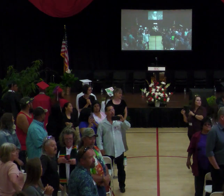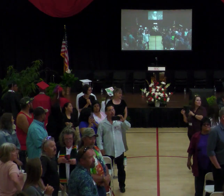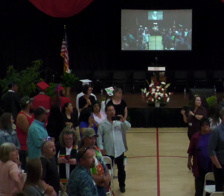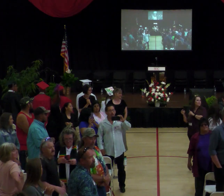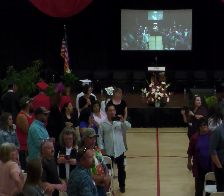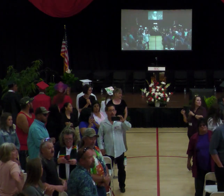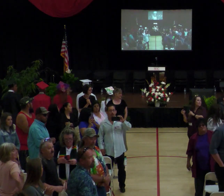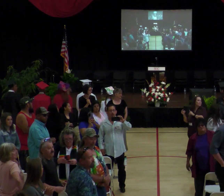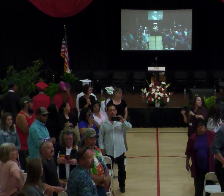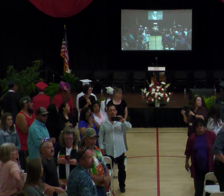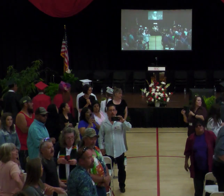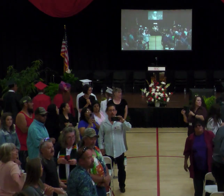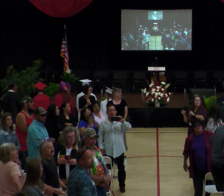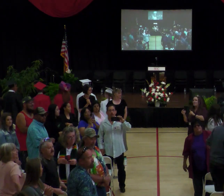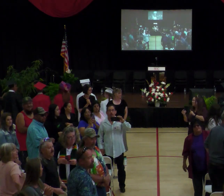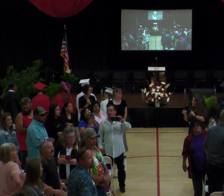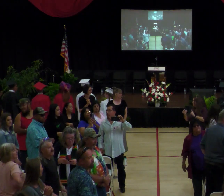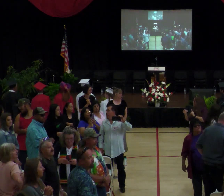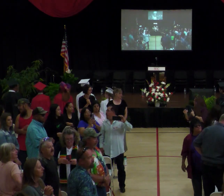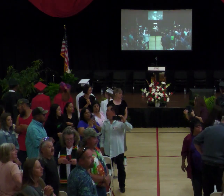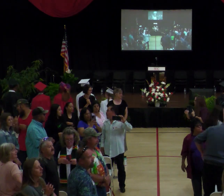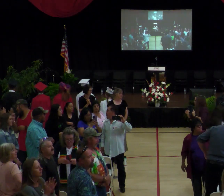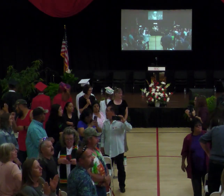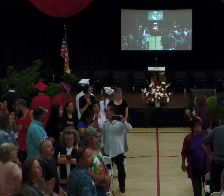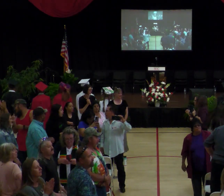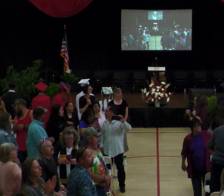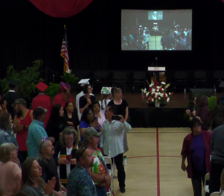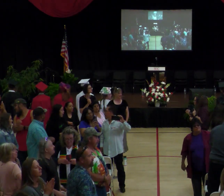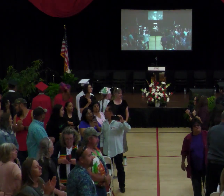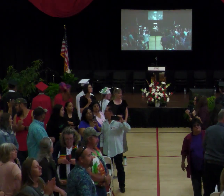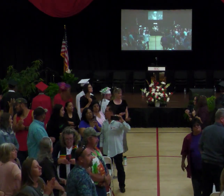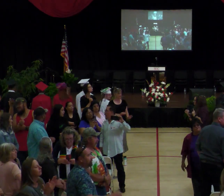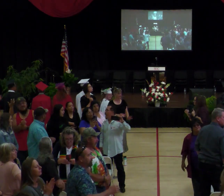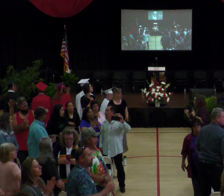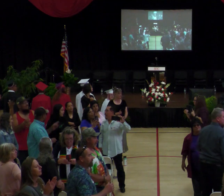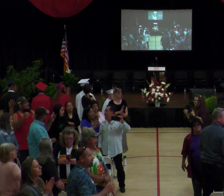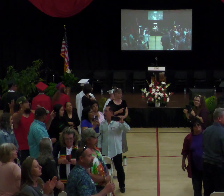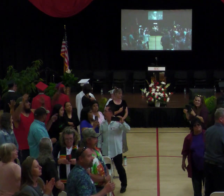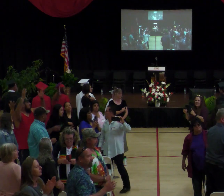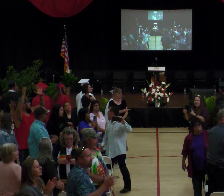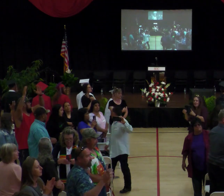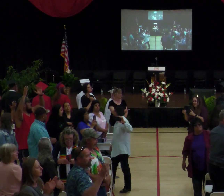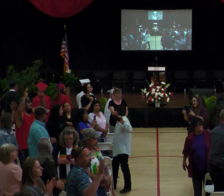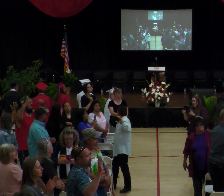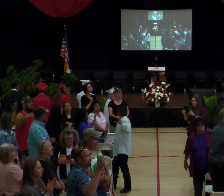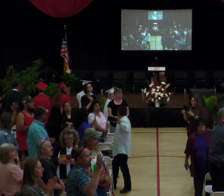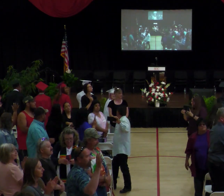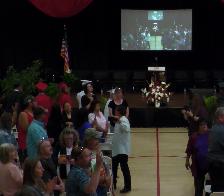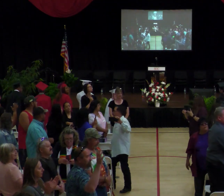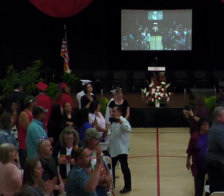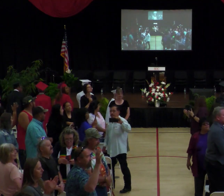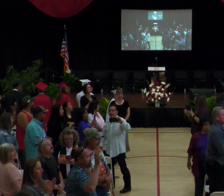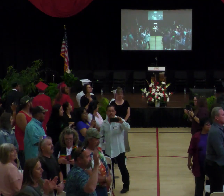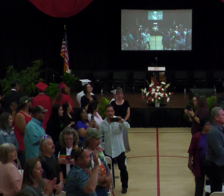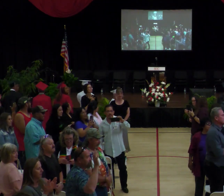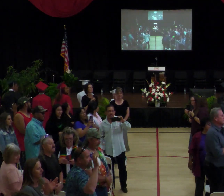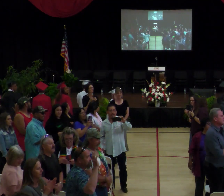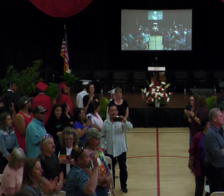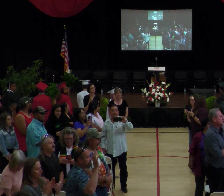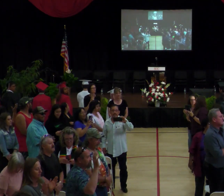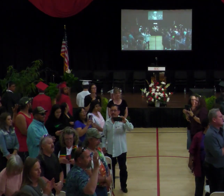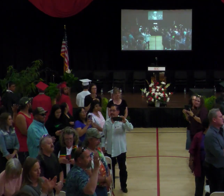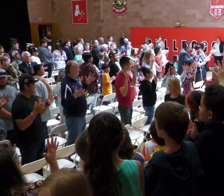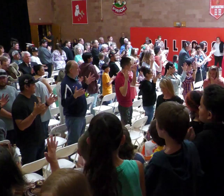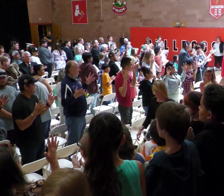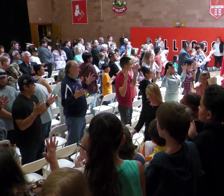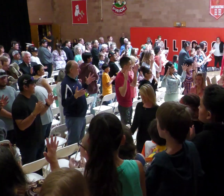In terms of our Intendant Tara Wilkins and Principals Jamie Lugo and Kristen Huddleston enter the gym